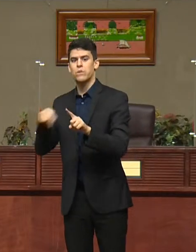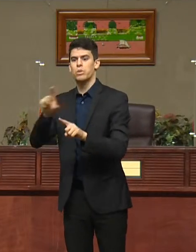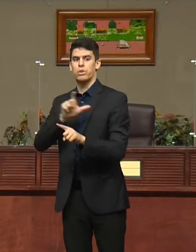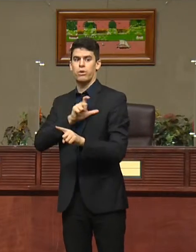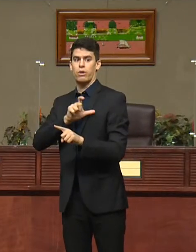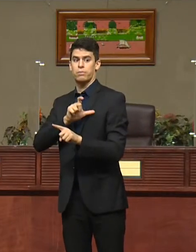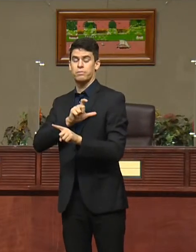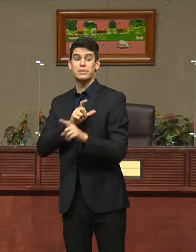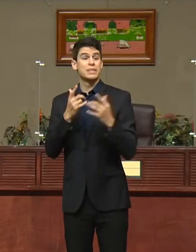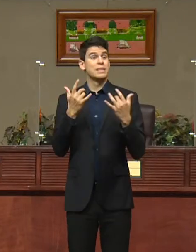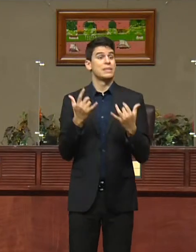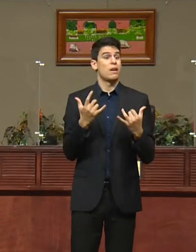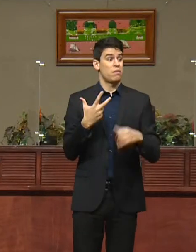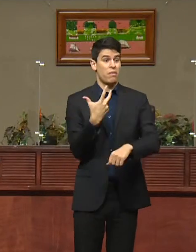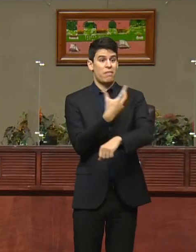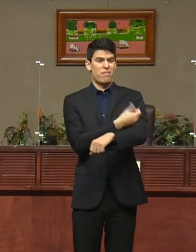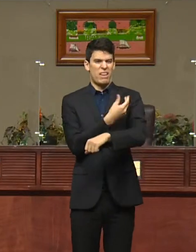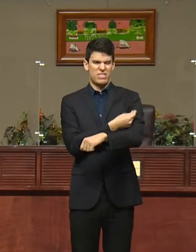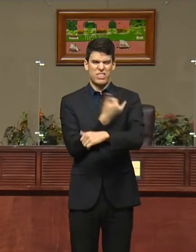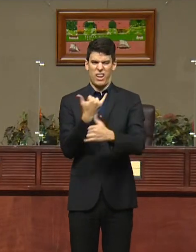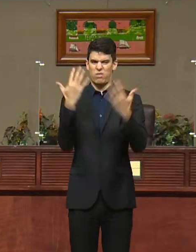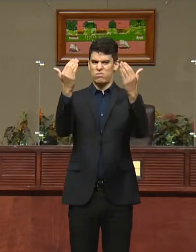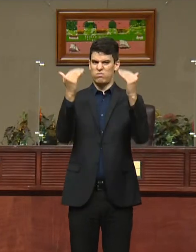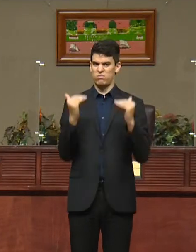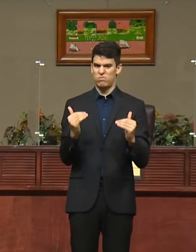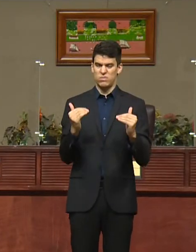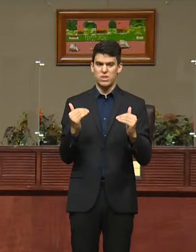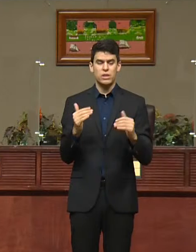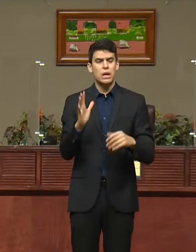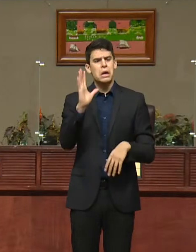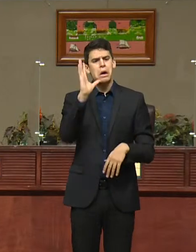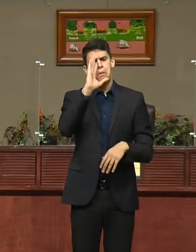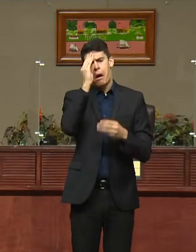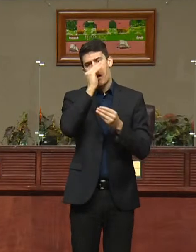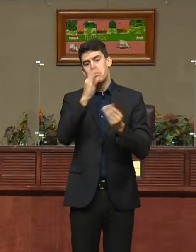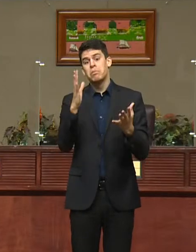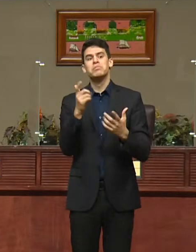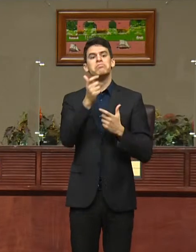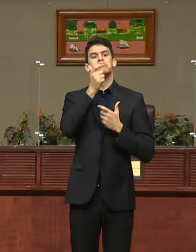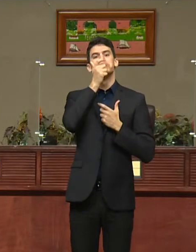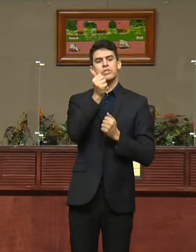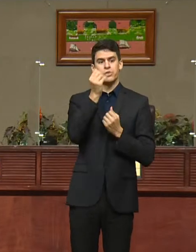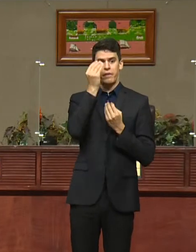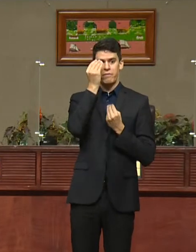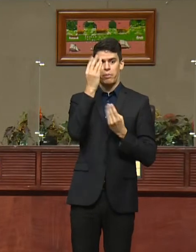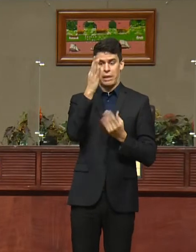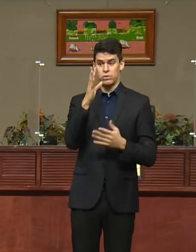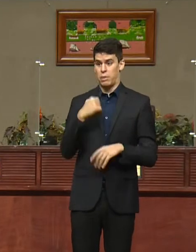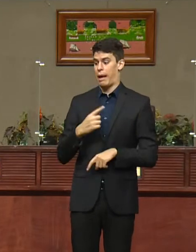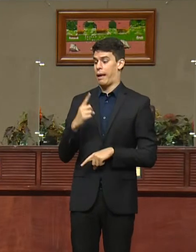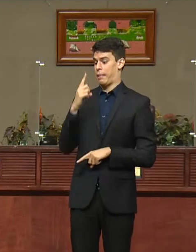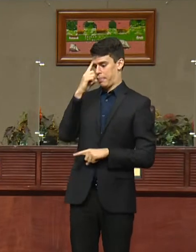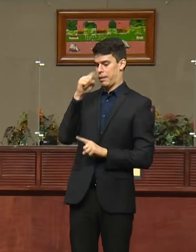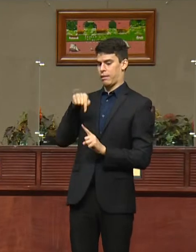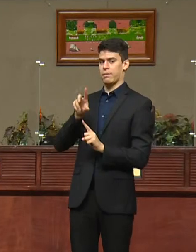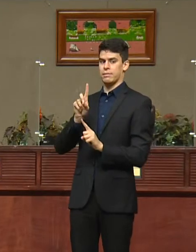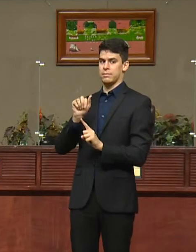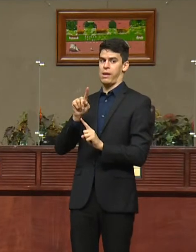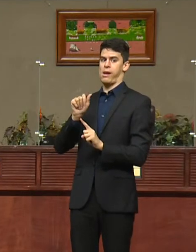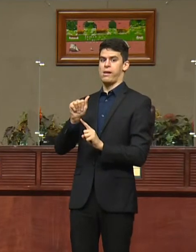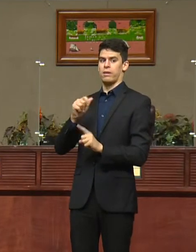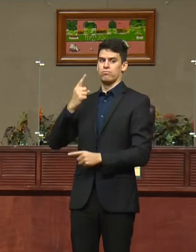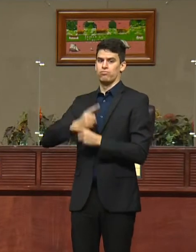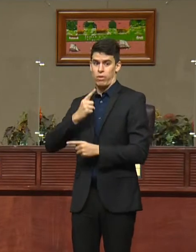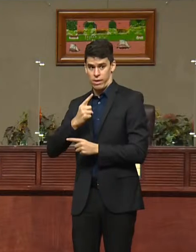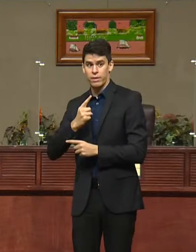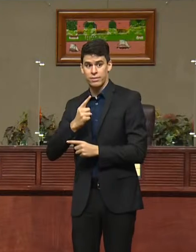provided, I want to give you some interesting information if the data is correct, and that's a caveat there,